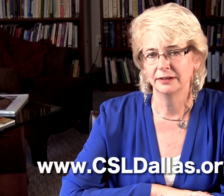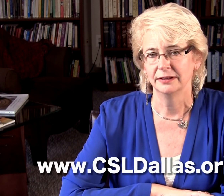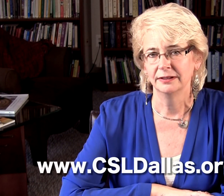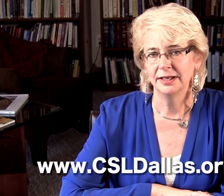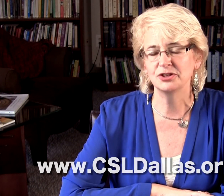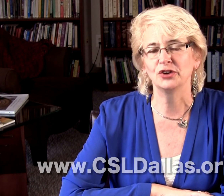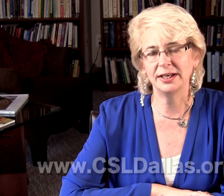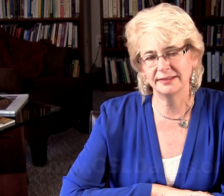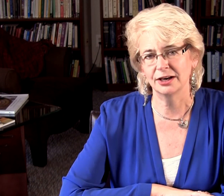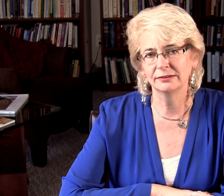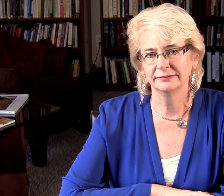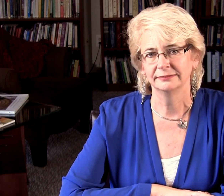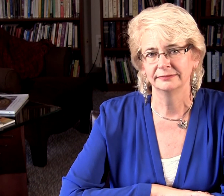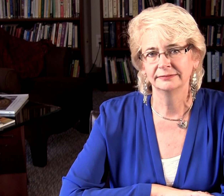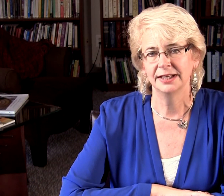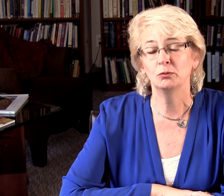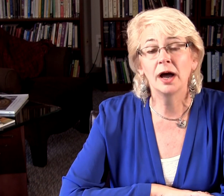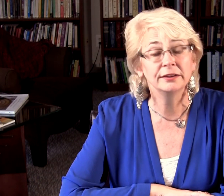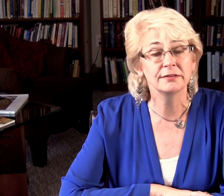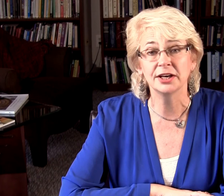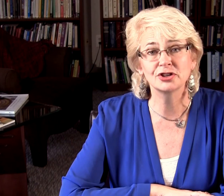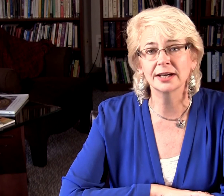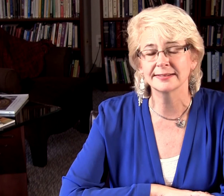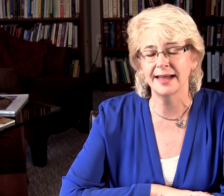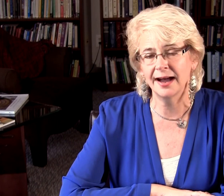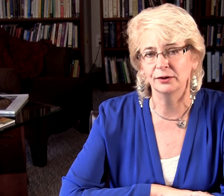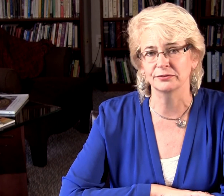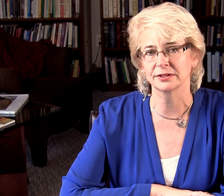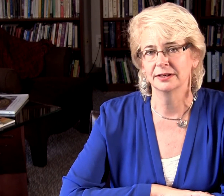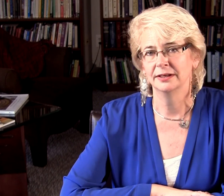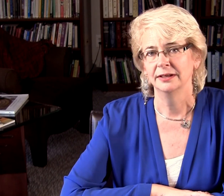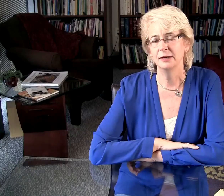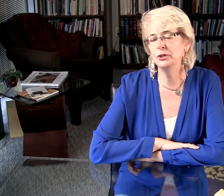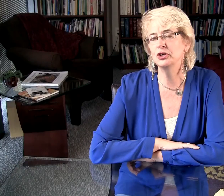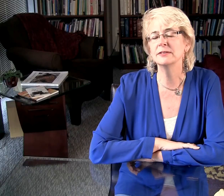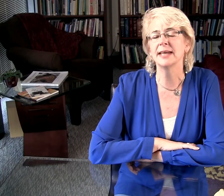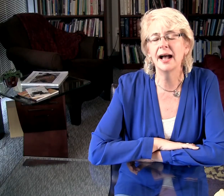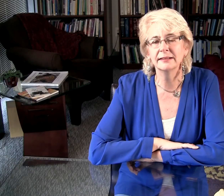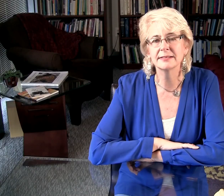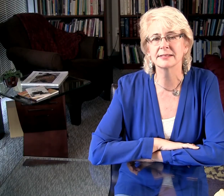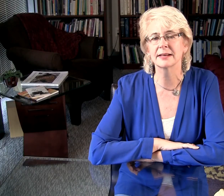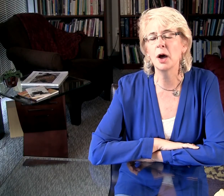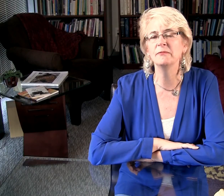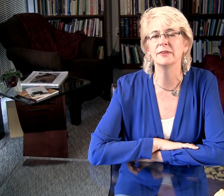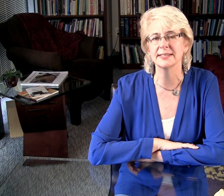csldallas.org/give, and donate there. And while you're there, check us out. And when you're in